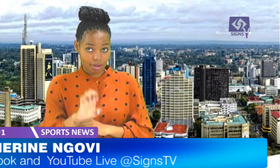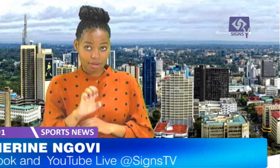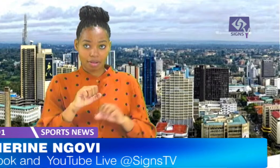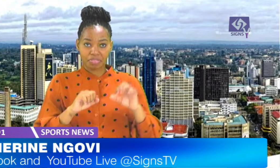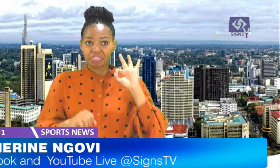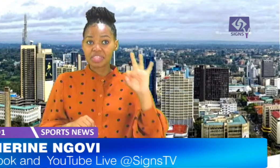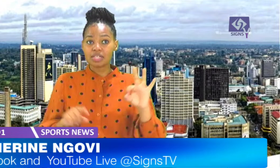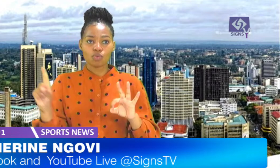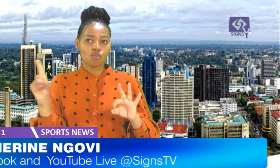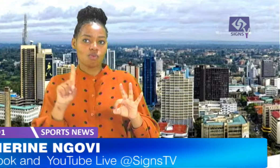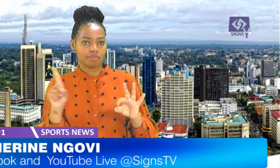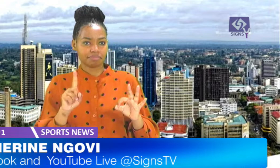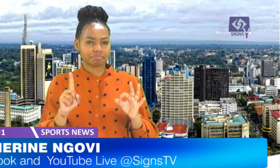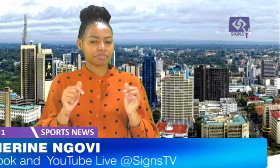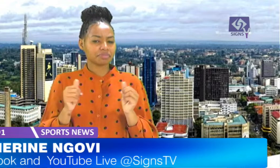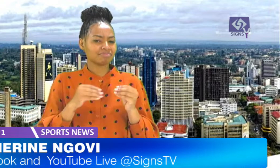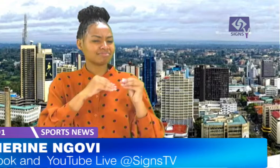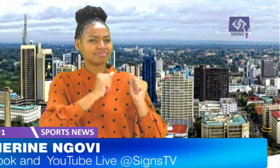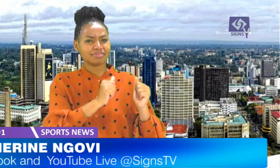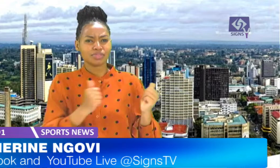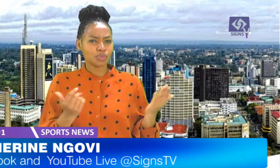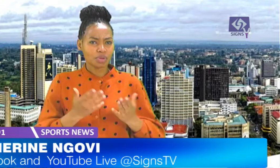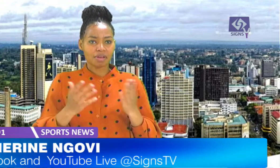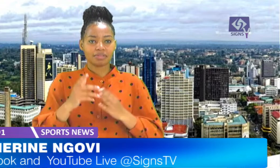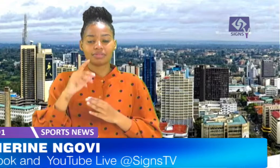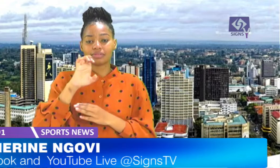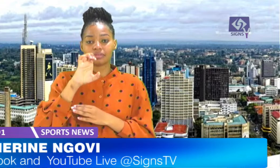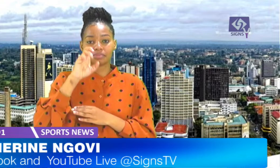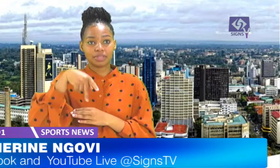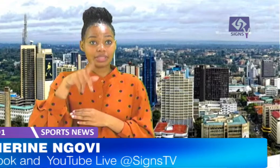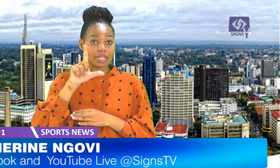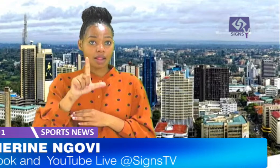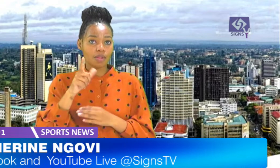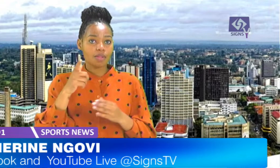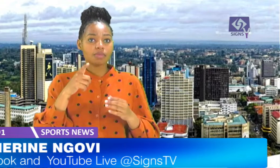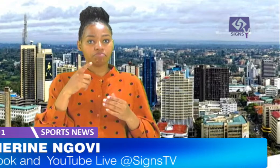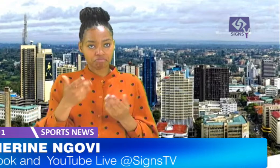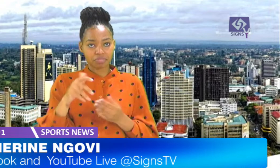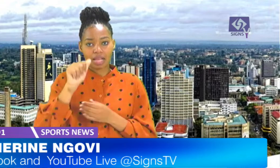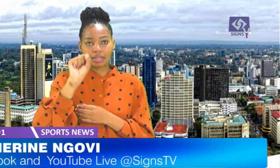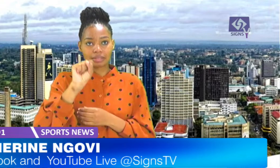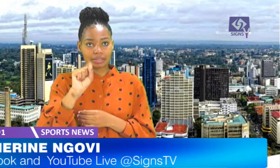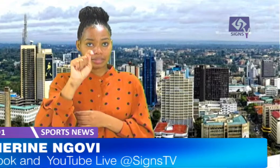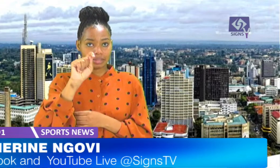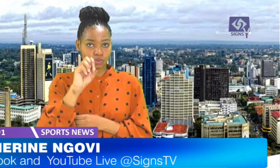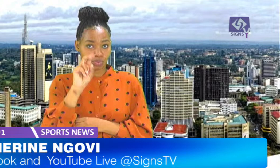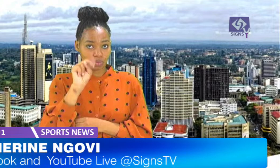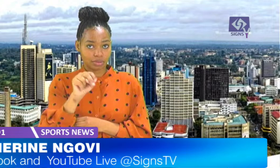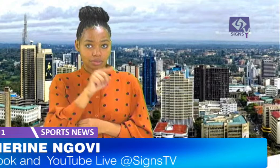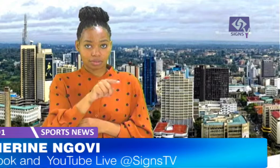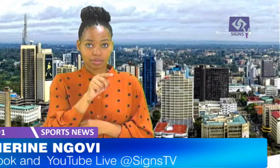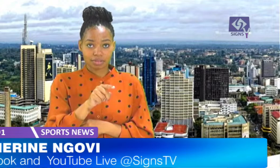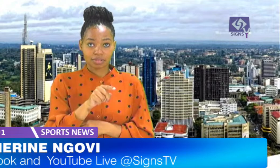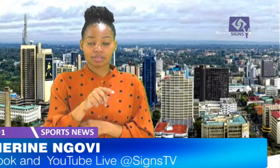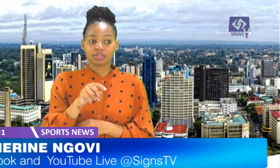with a remarkable 3-1 win over EPL rivals Aston Villa